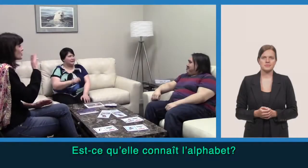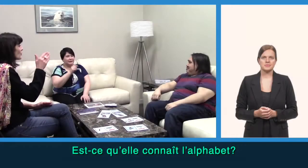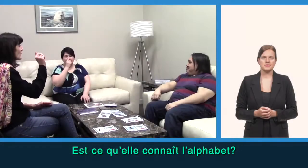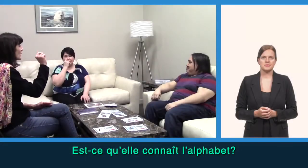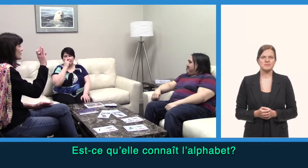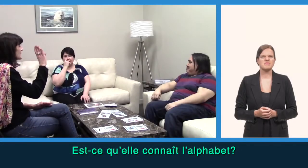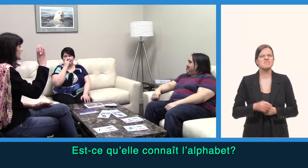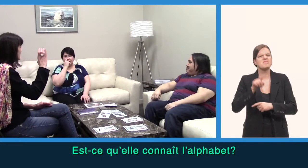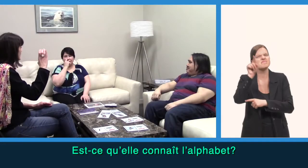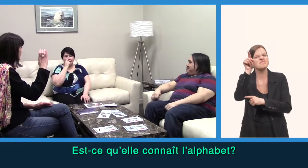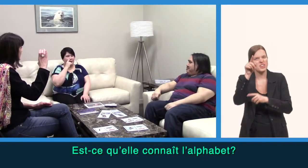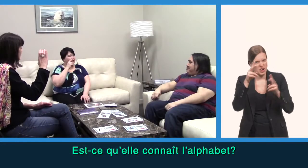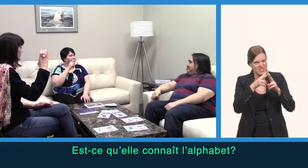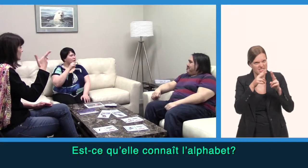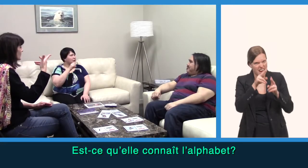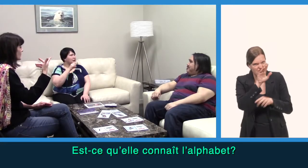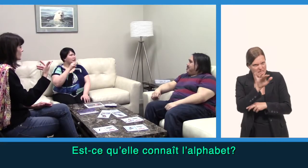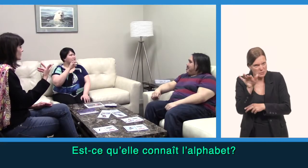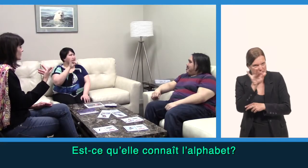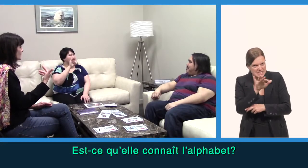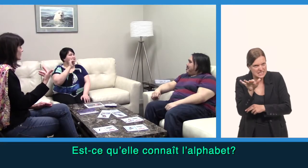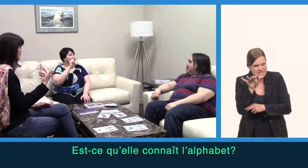Does she know the ABCs?